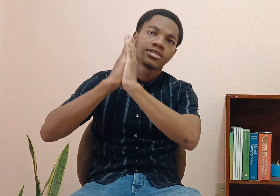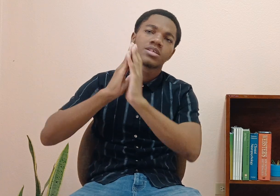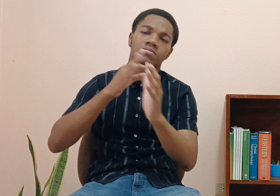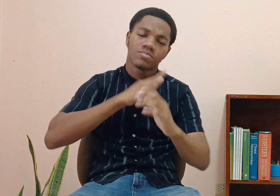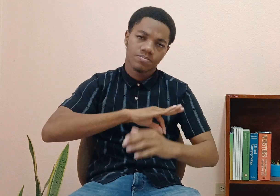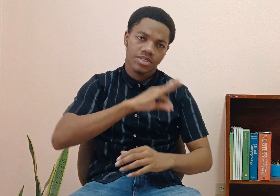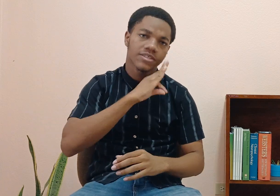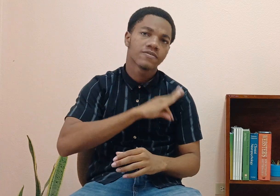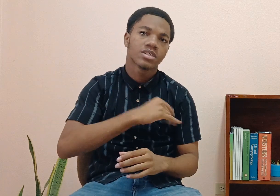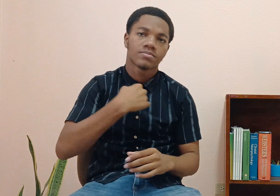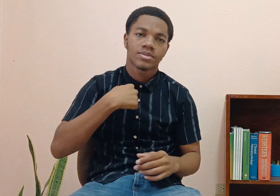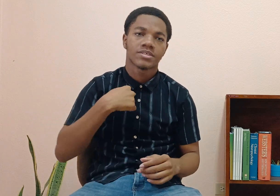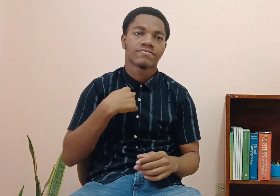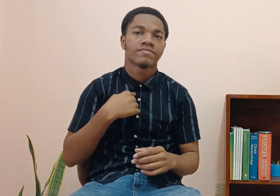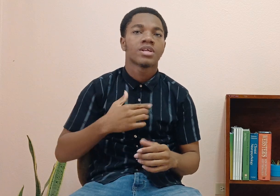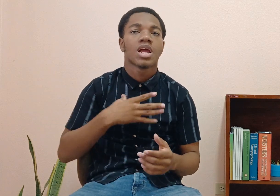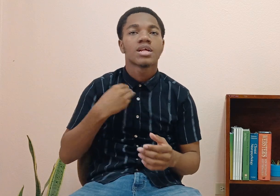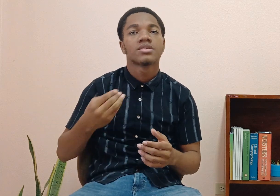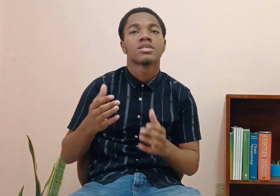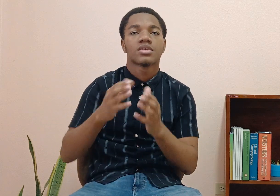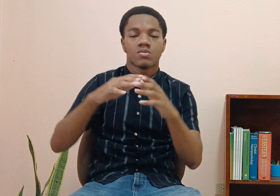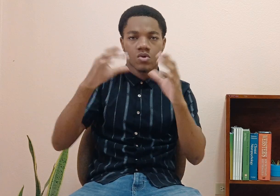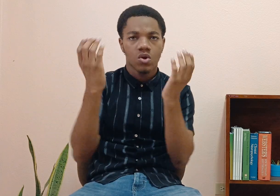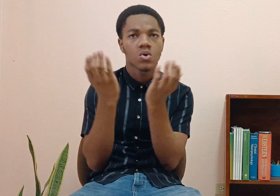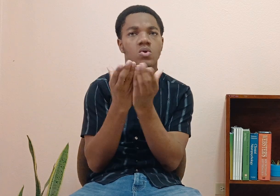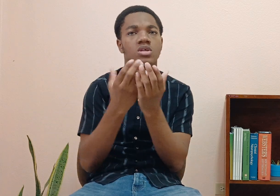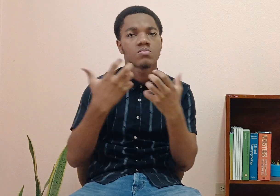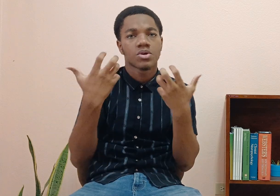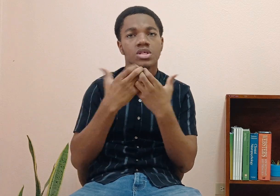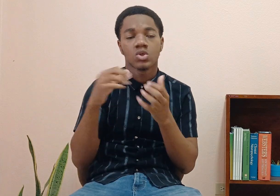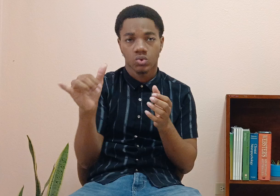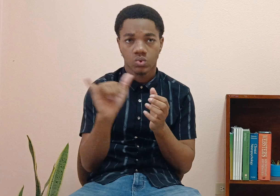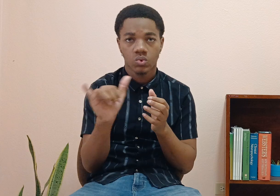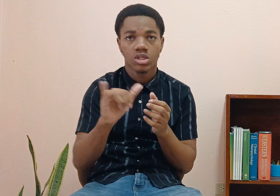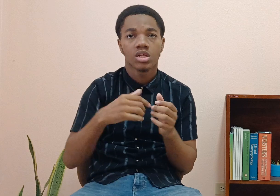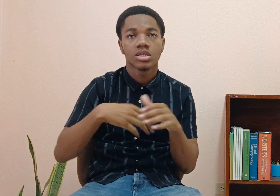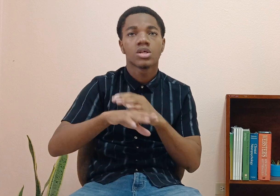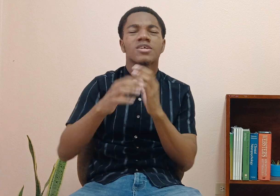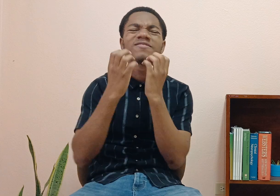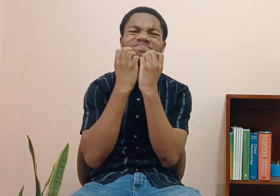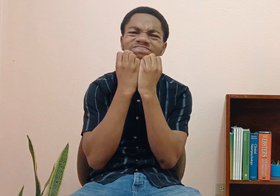classmates and me, in the precious name of Jesus. Amen.